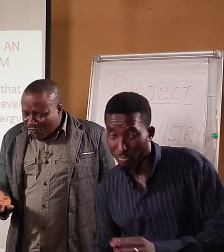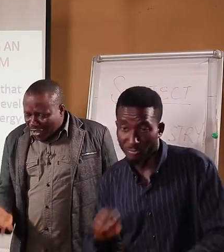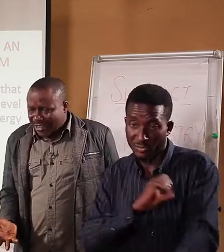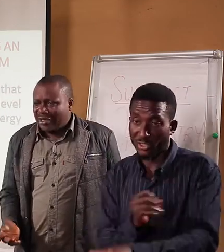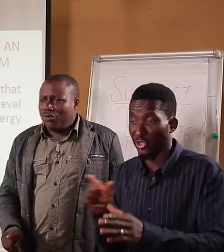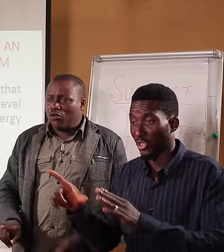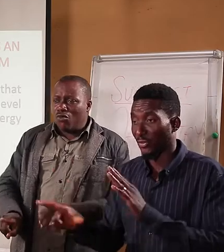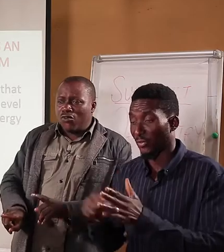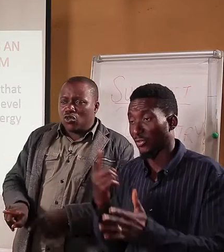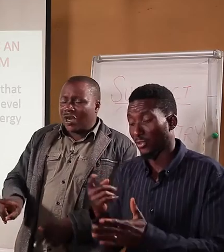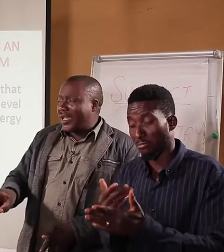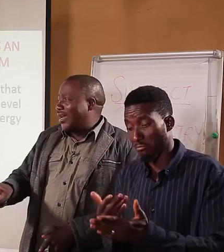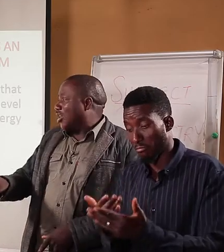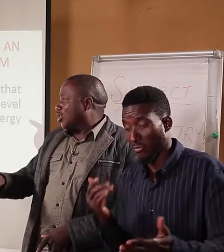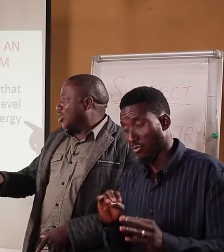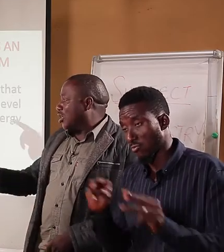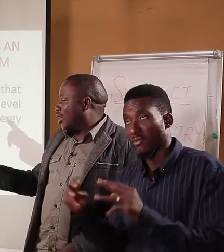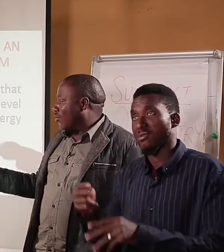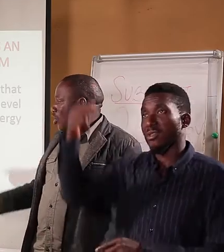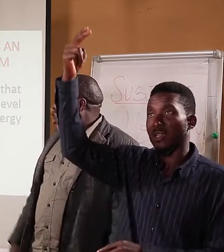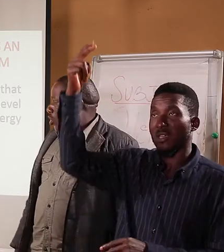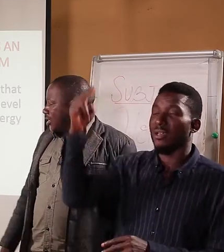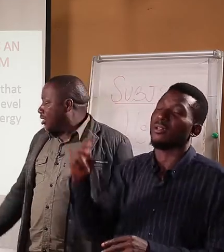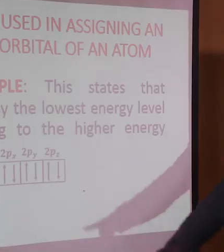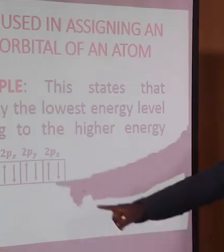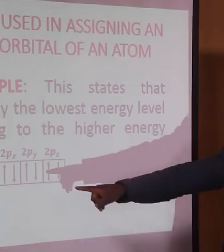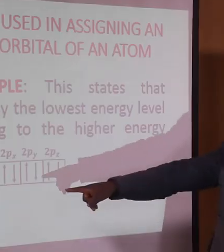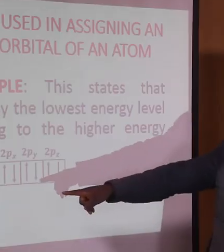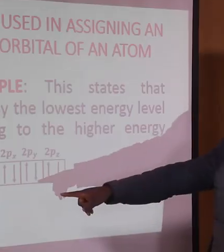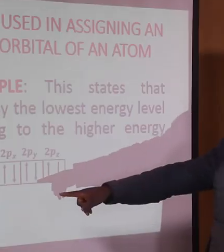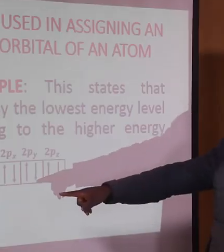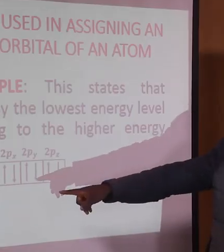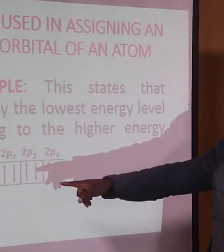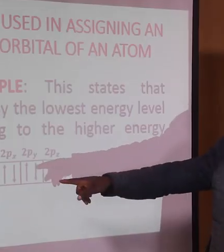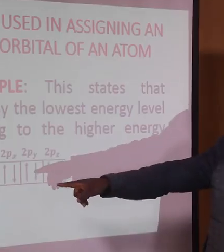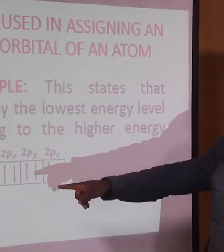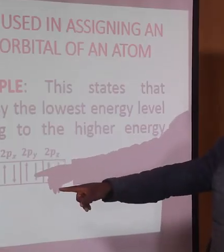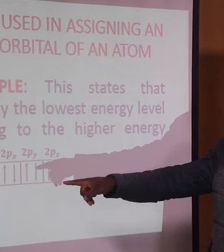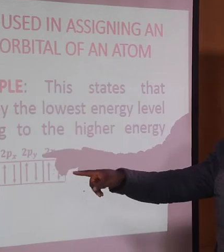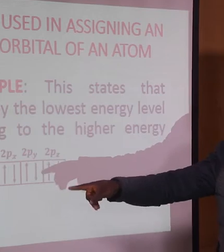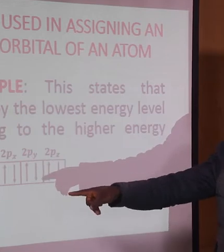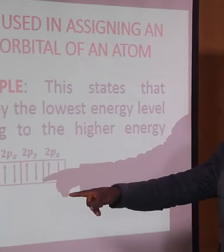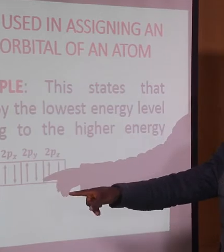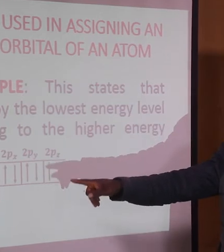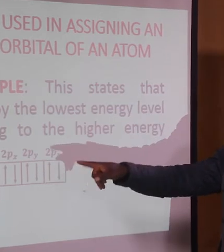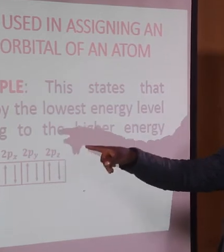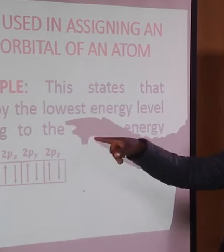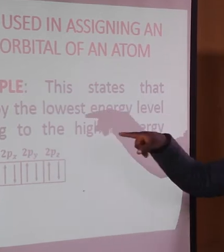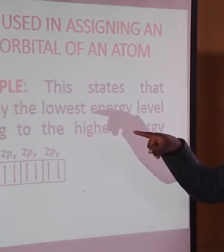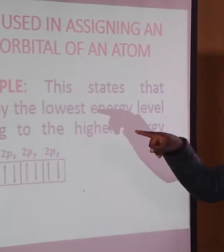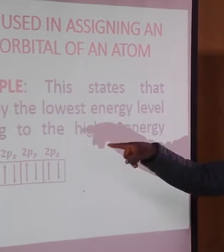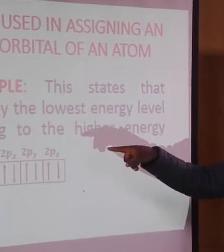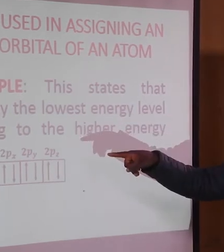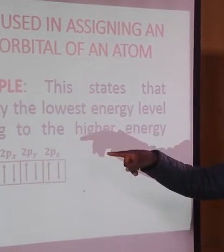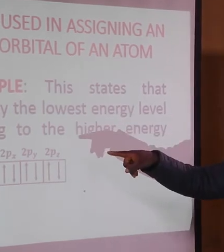level first before moving to higher energy level. You can see here we have 1s. They will first of all occupy 1s before moving